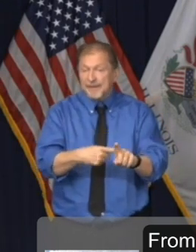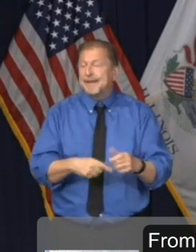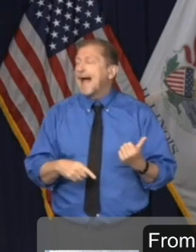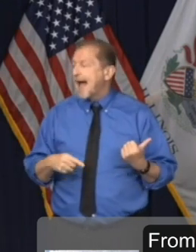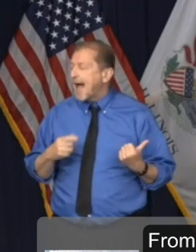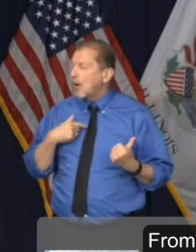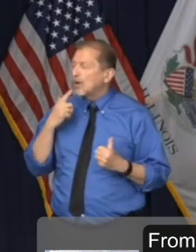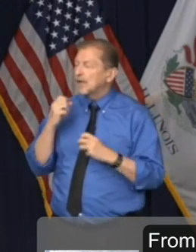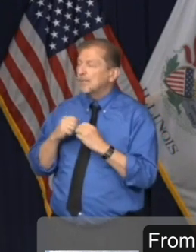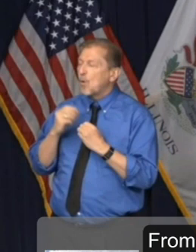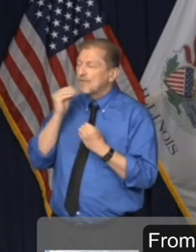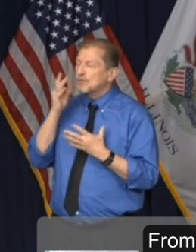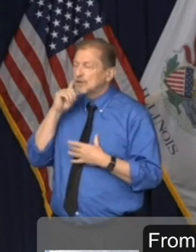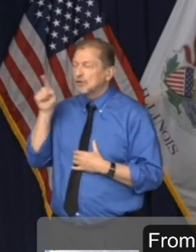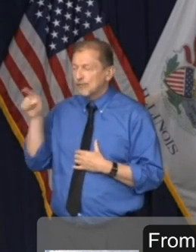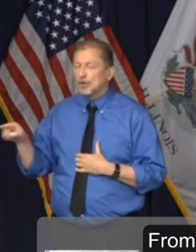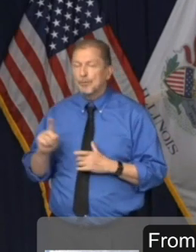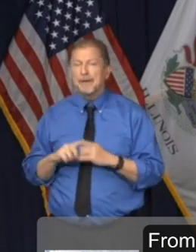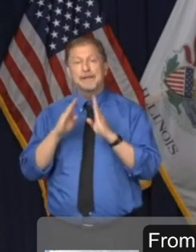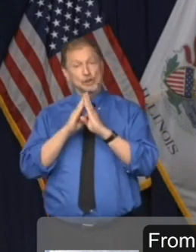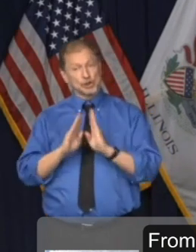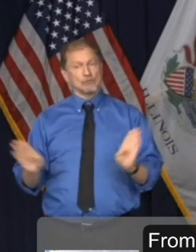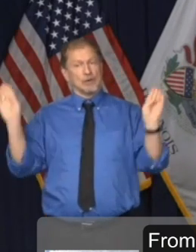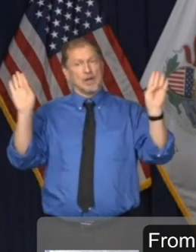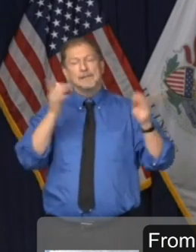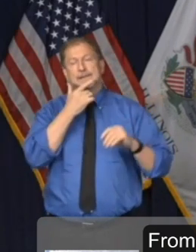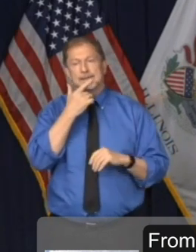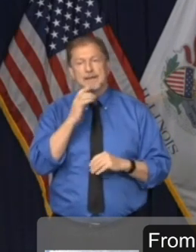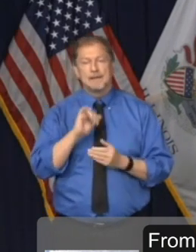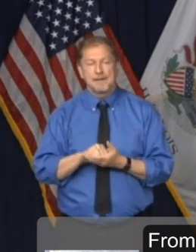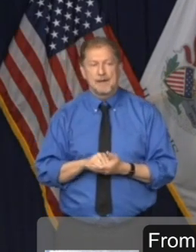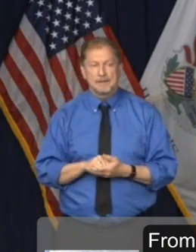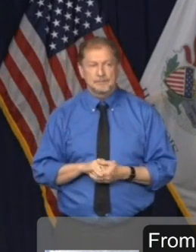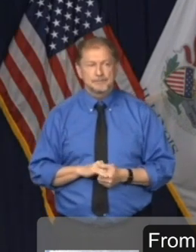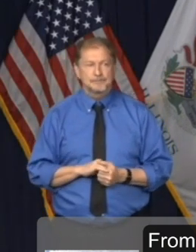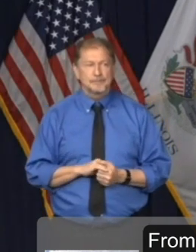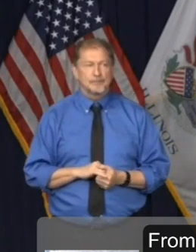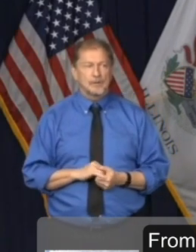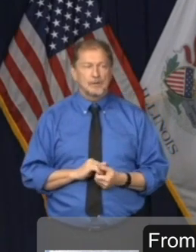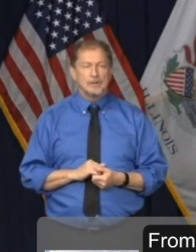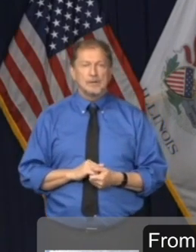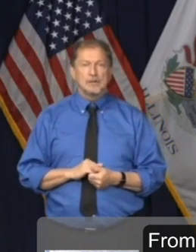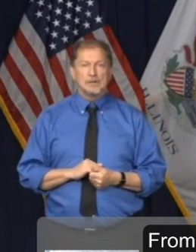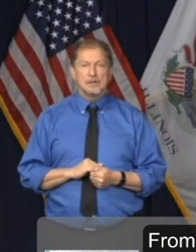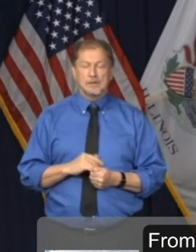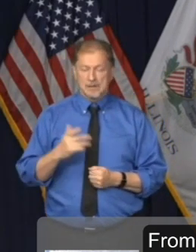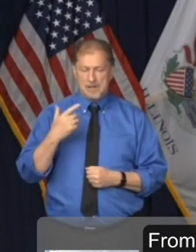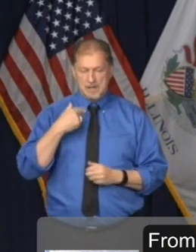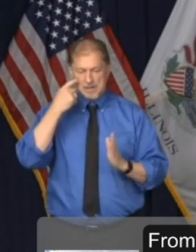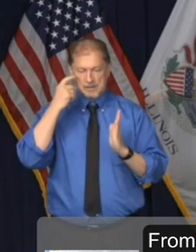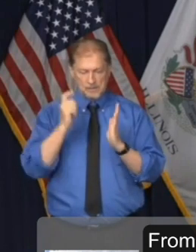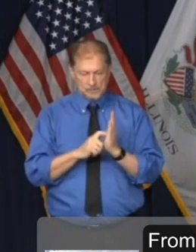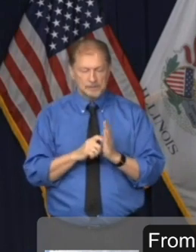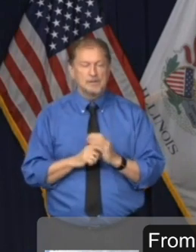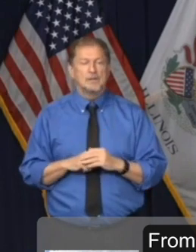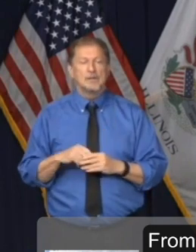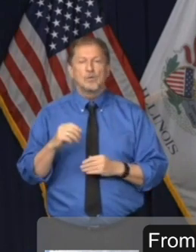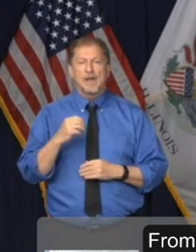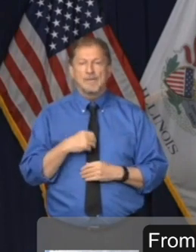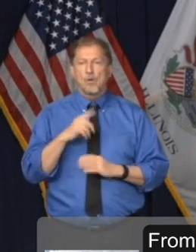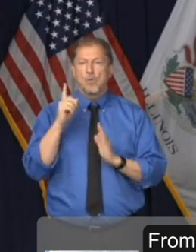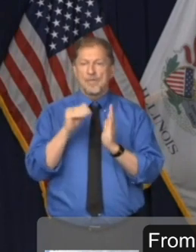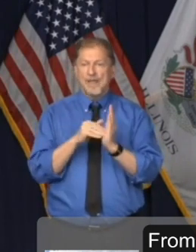say, that certainly I'm aware the last time I looked that there were 1,300